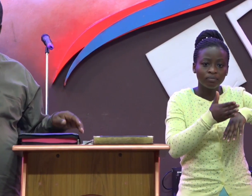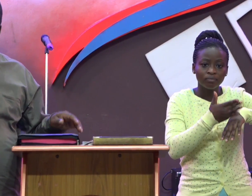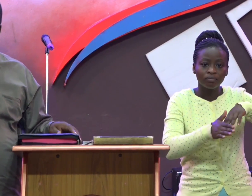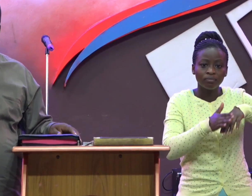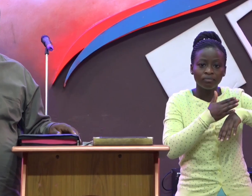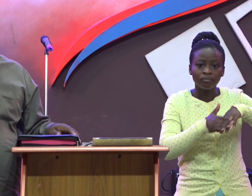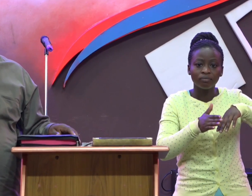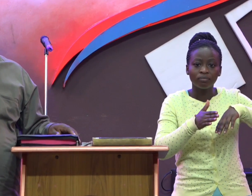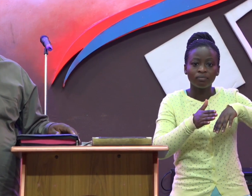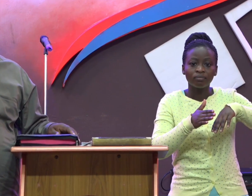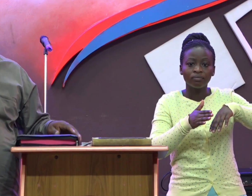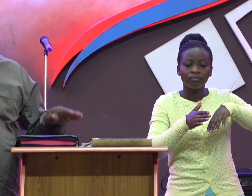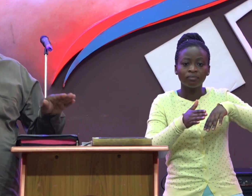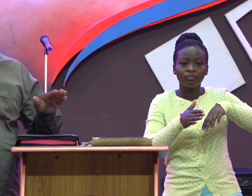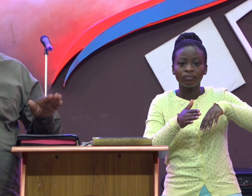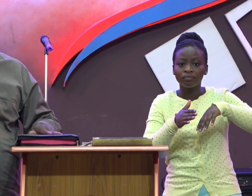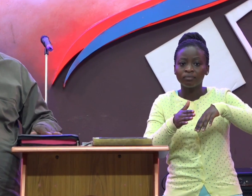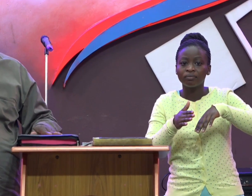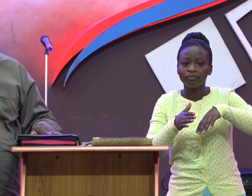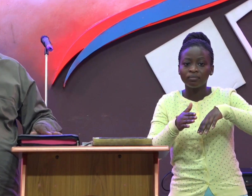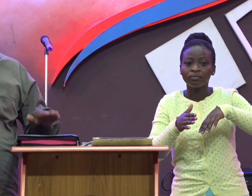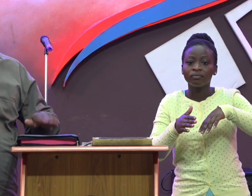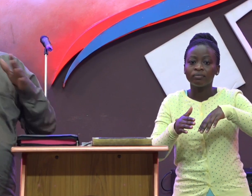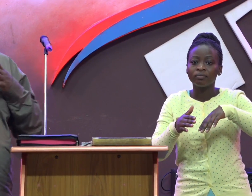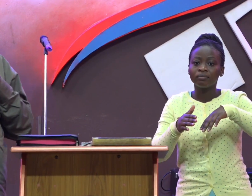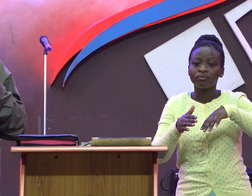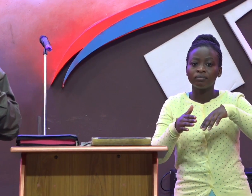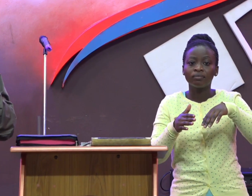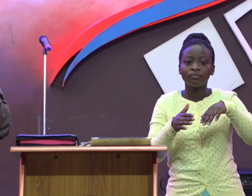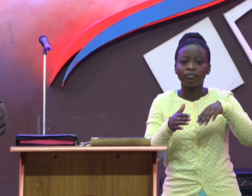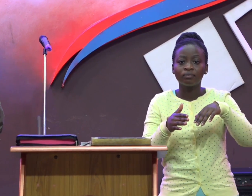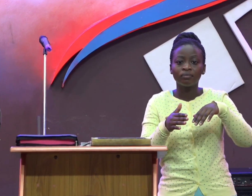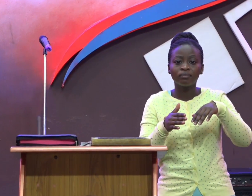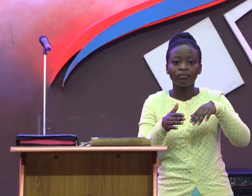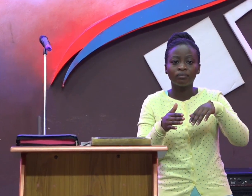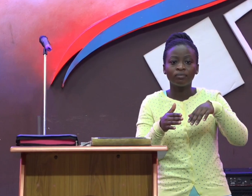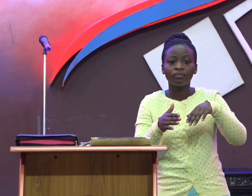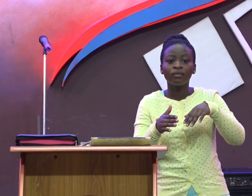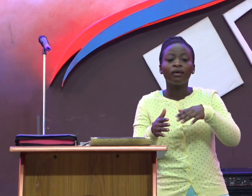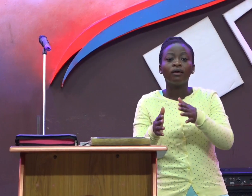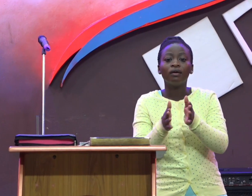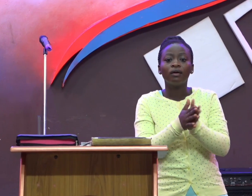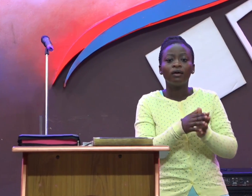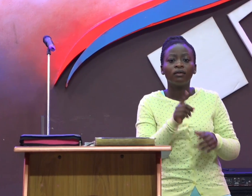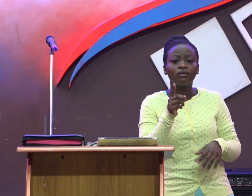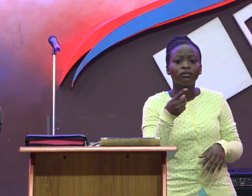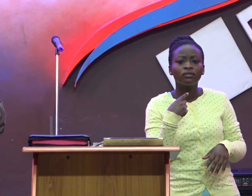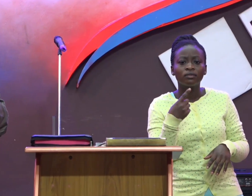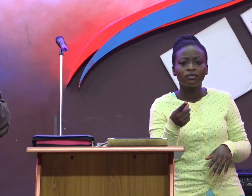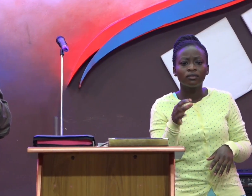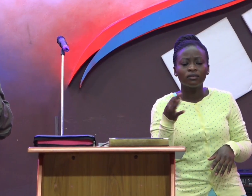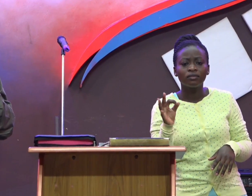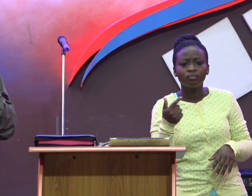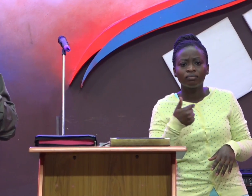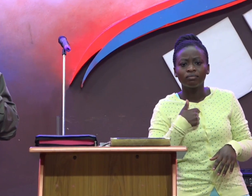No waliriza. And you struggle. And you take it home. And you say, I wish I